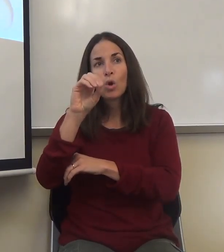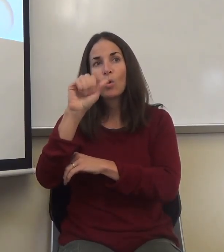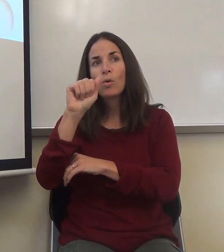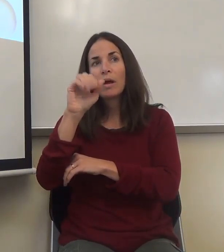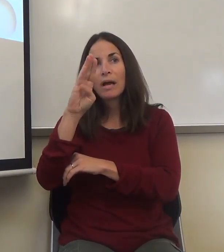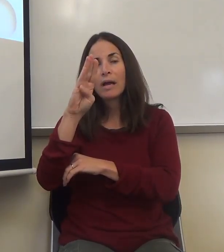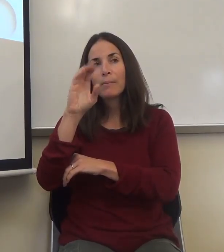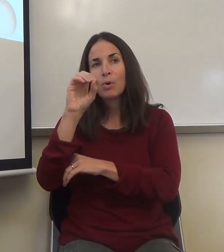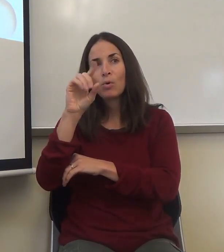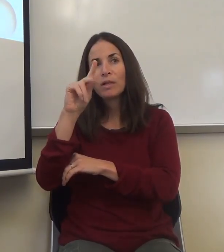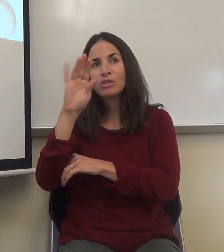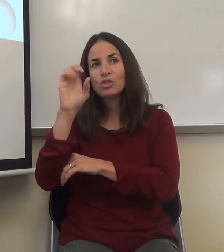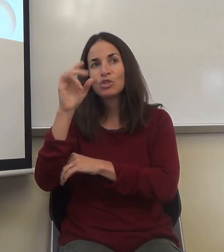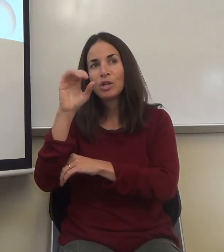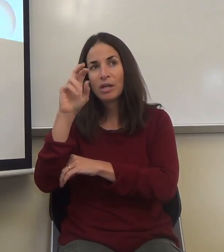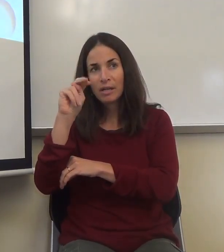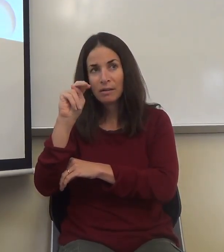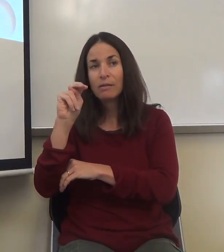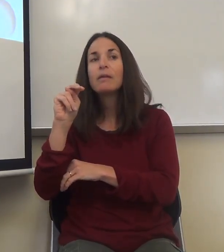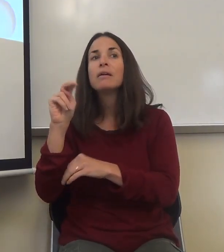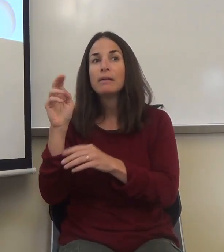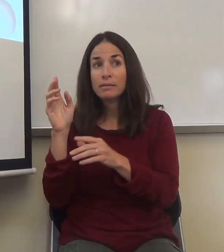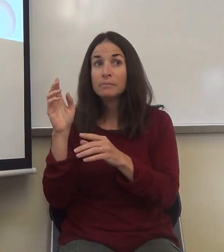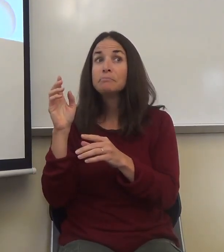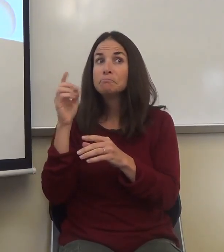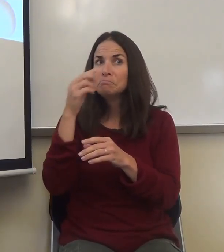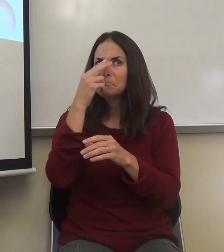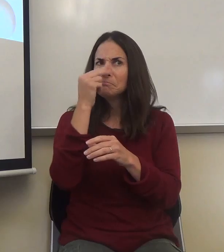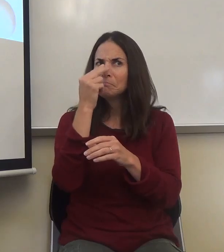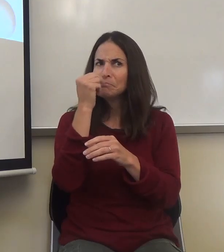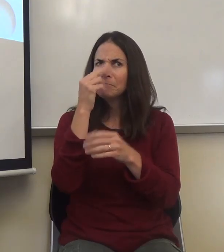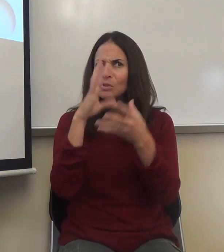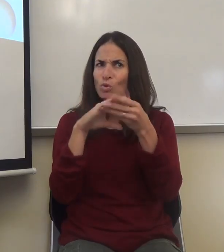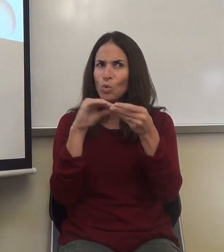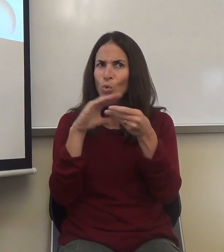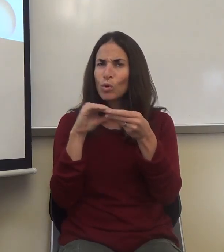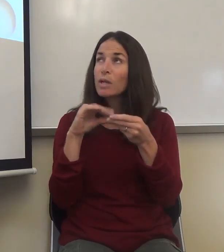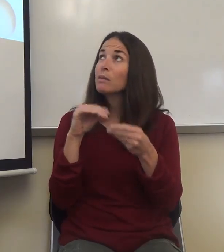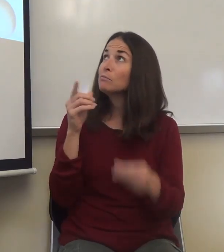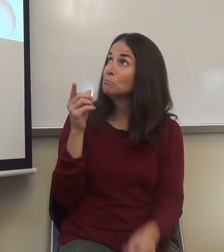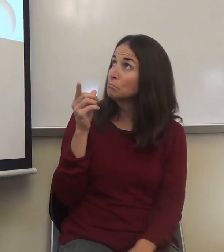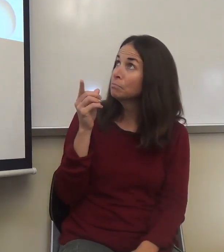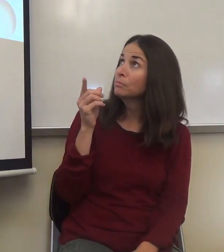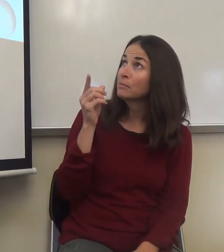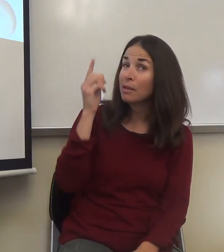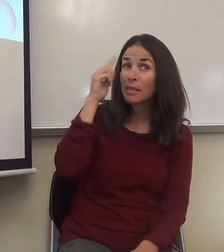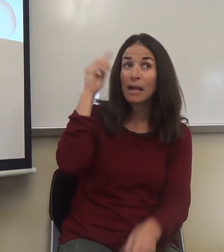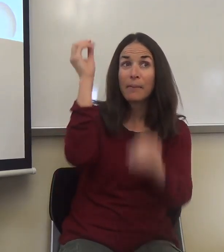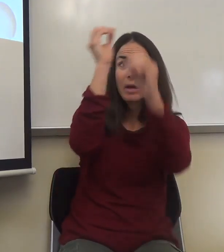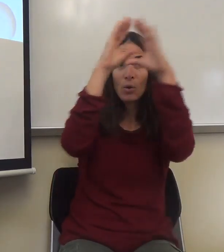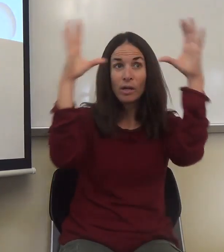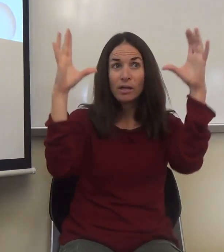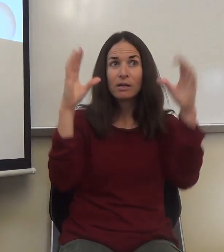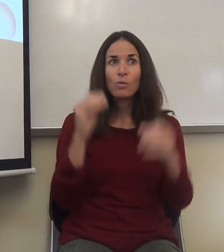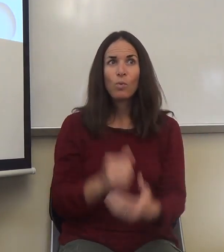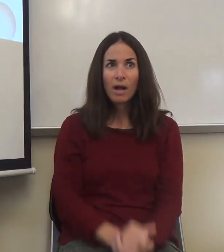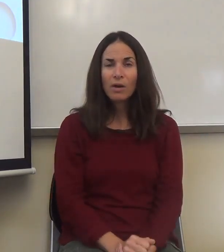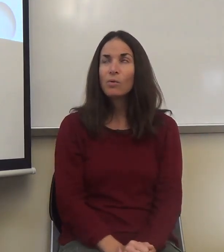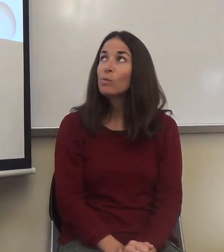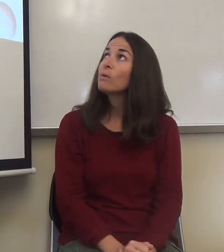America grew the cotton, the English textile mills were dependent on, so the textile mill owners were not happy about it. But a large